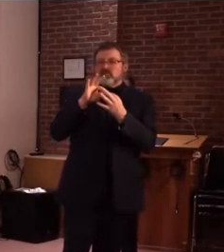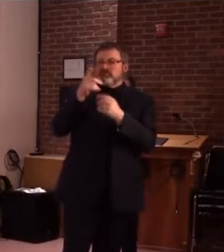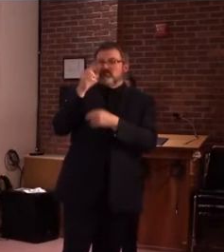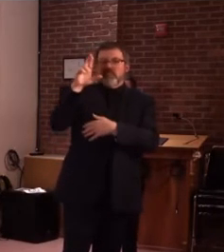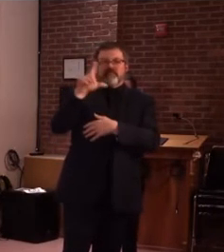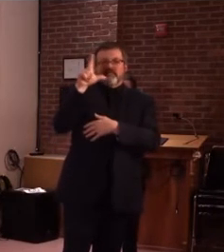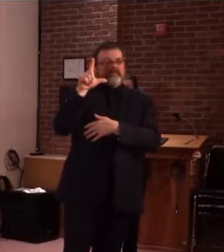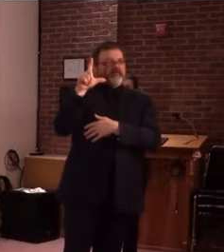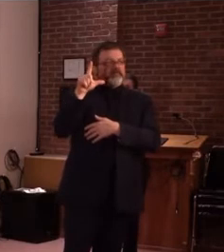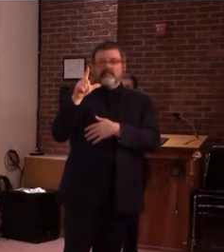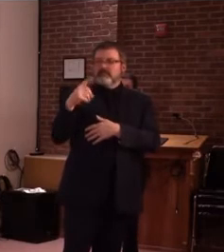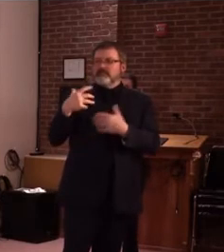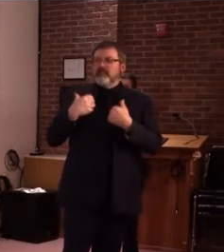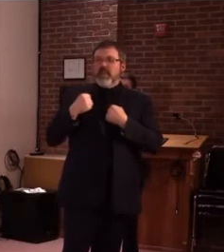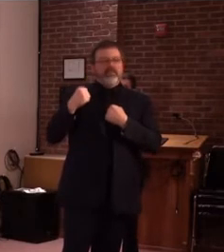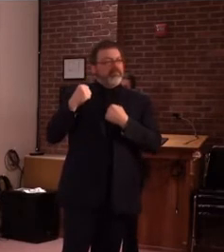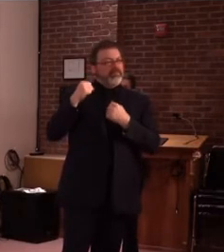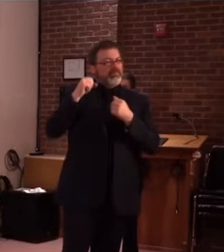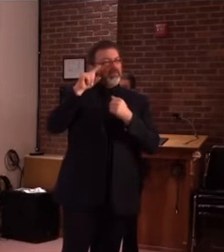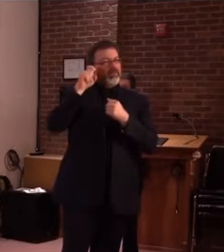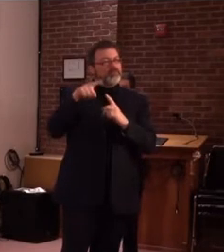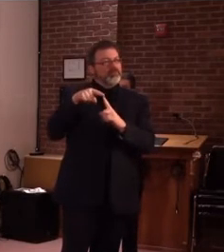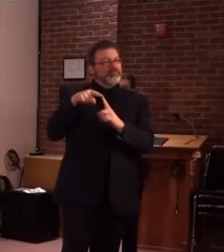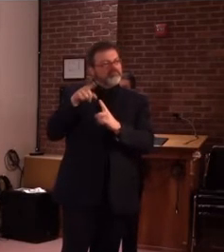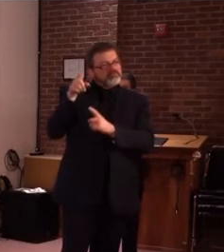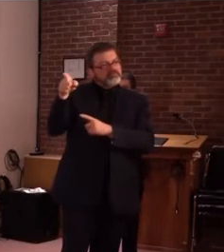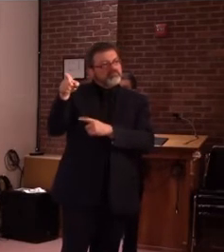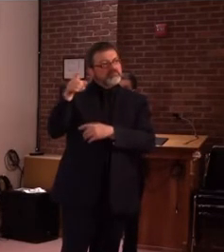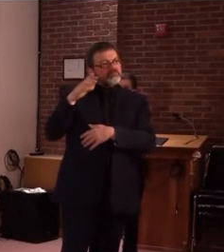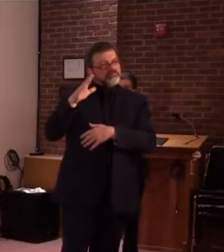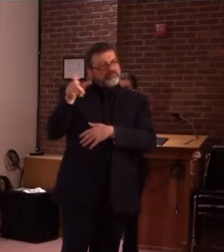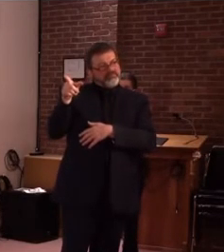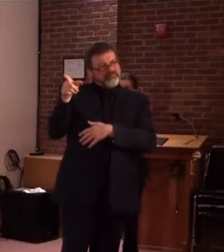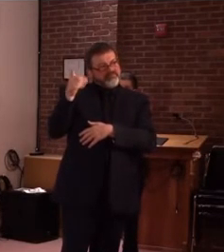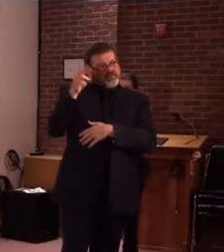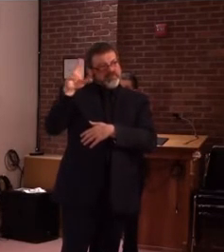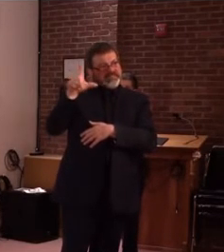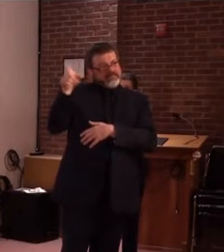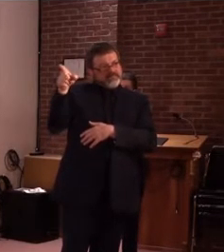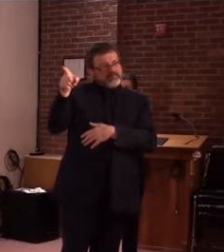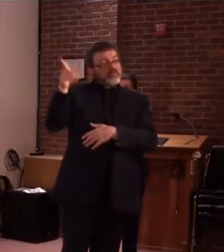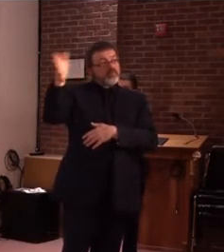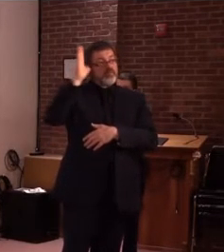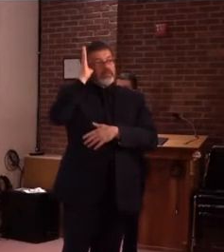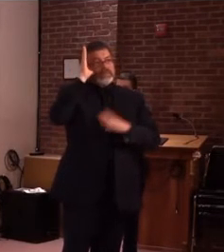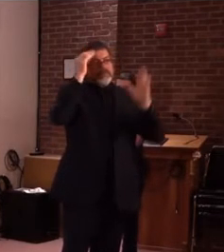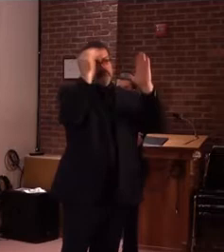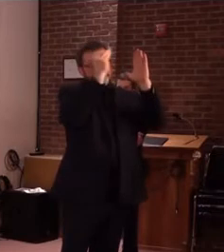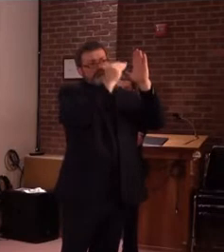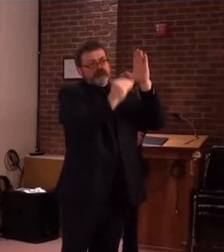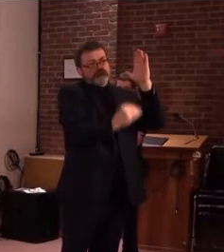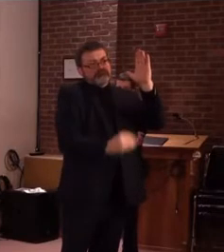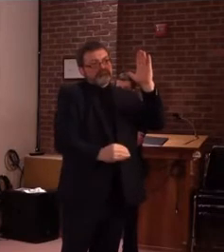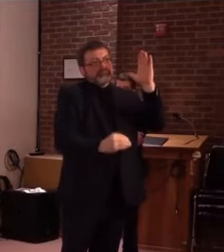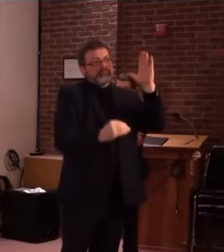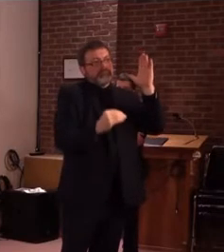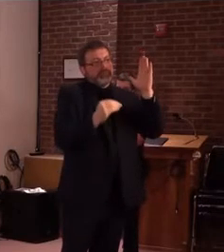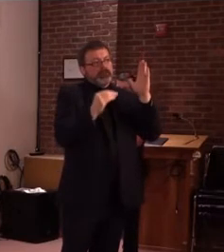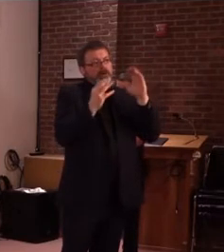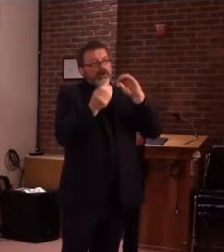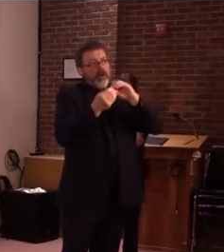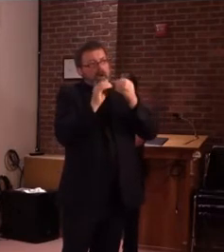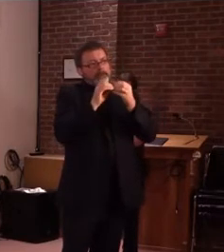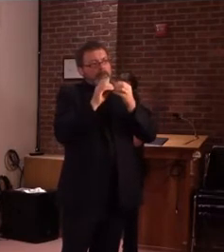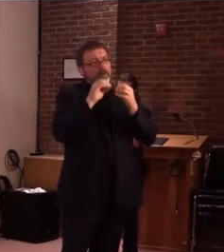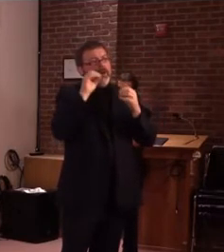something for where the numbers were as far as cases that were positioned out of state. I can't find it online. Is